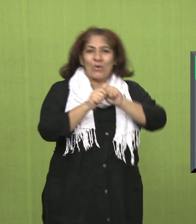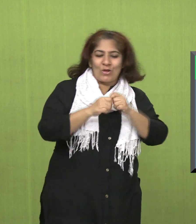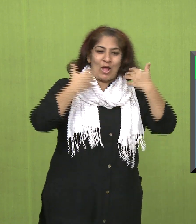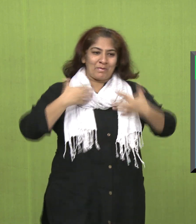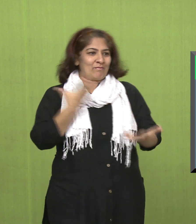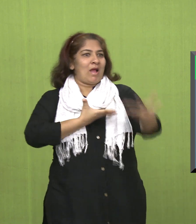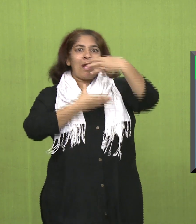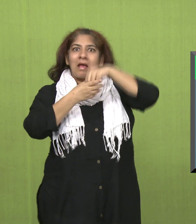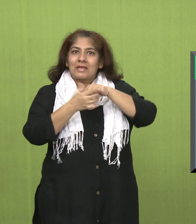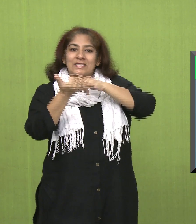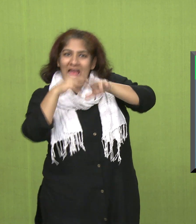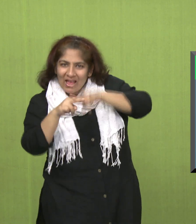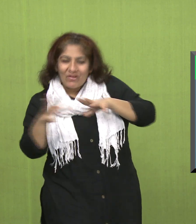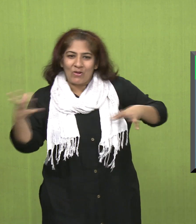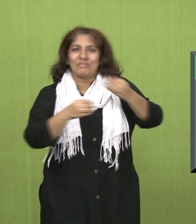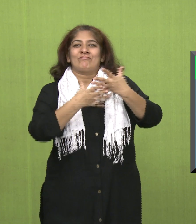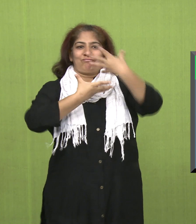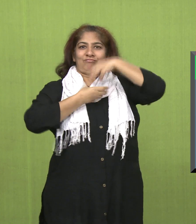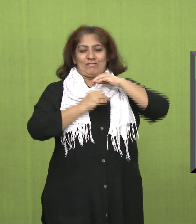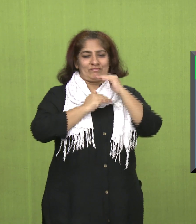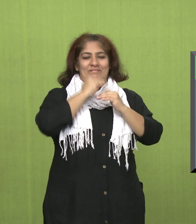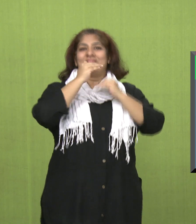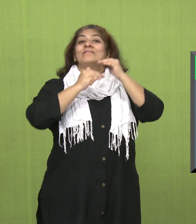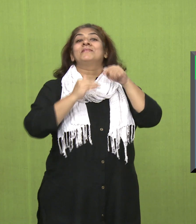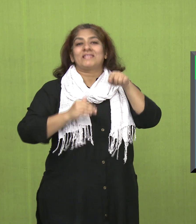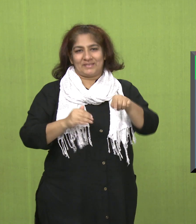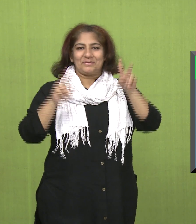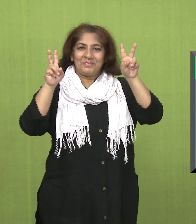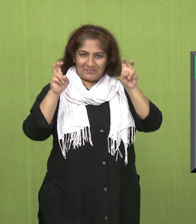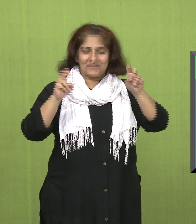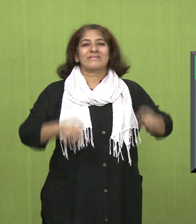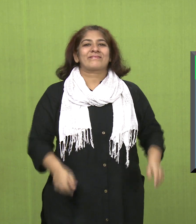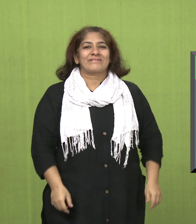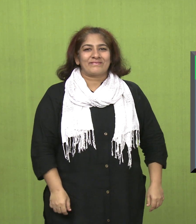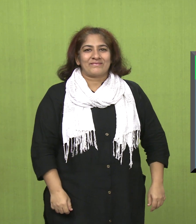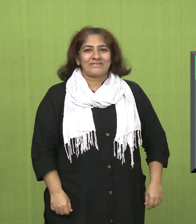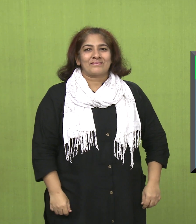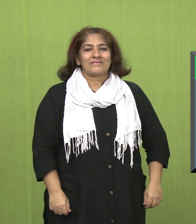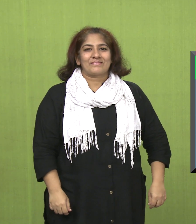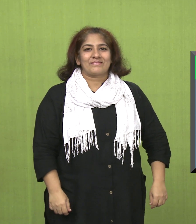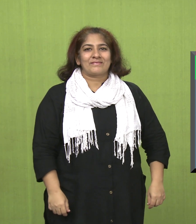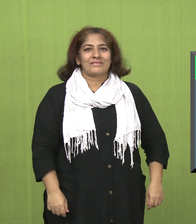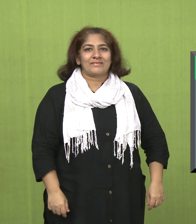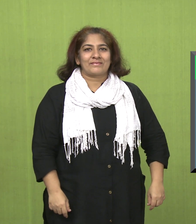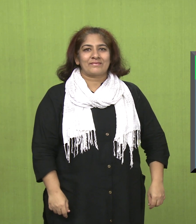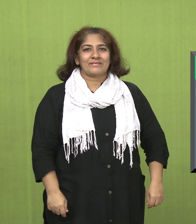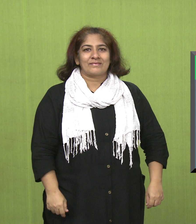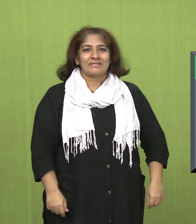human resource management in a company. So that is known as human resource management.